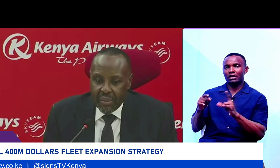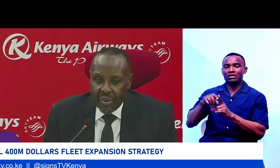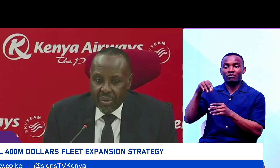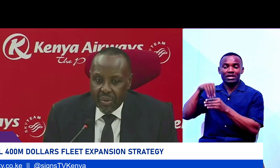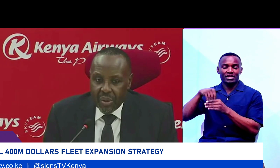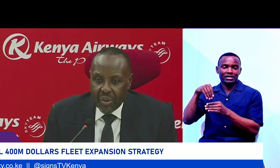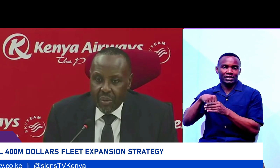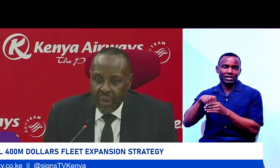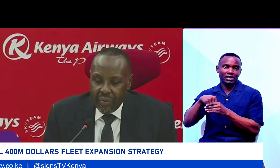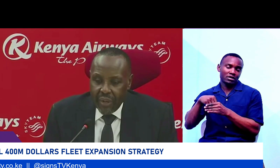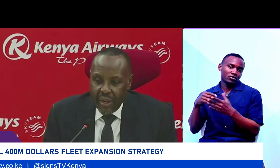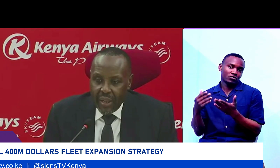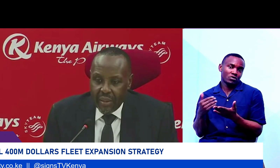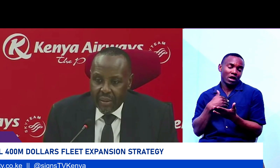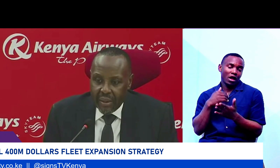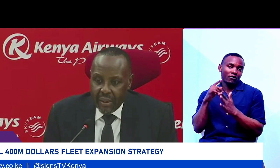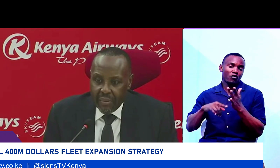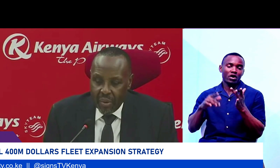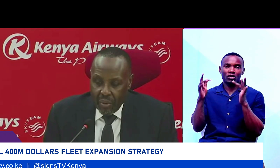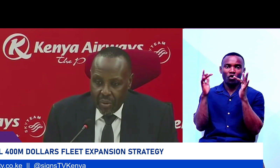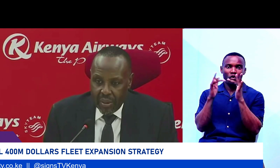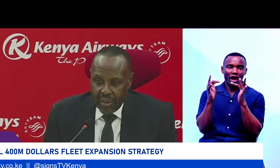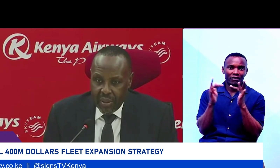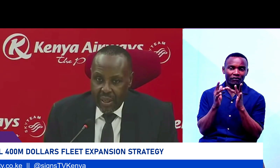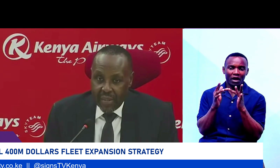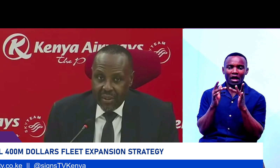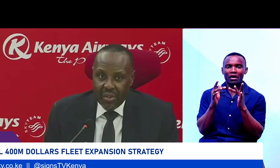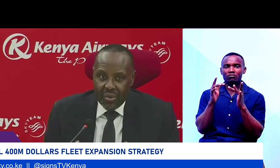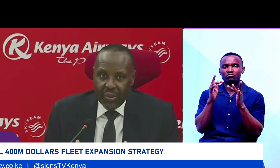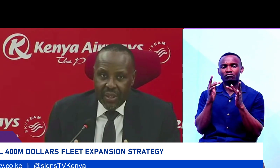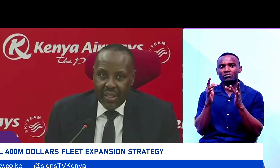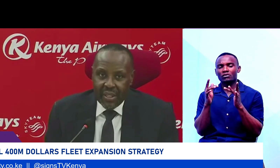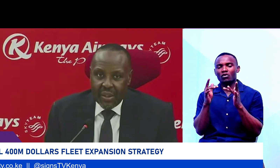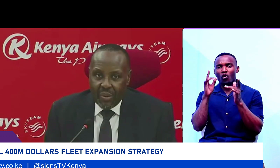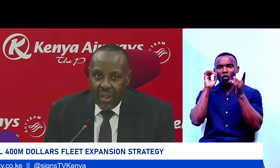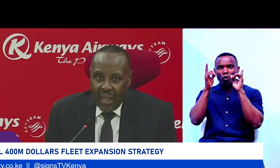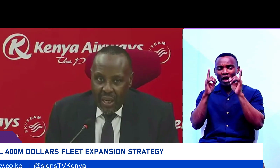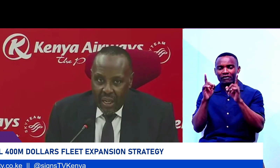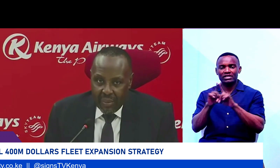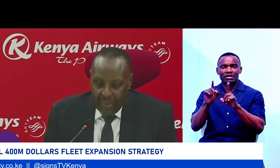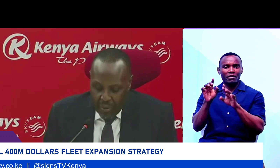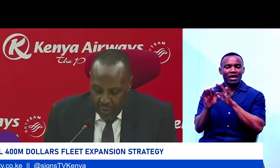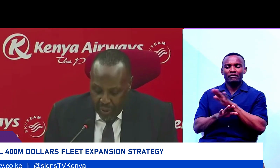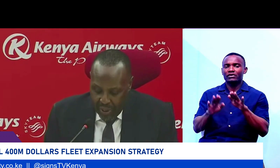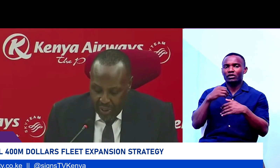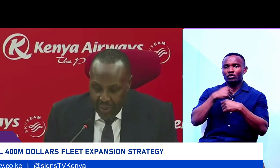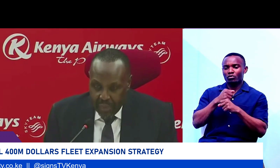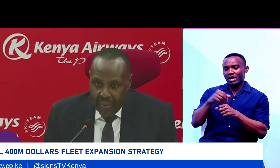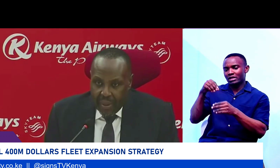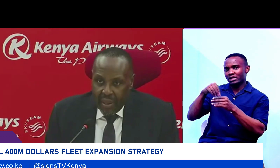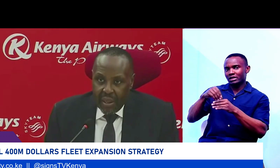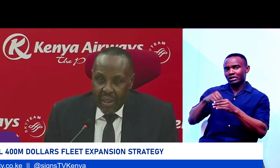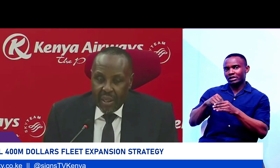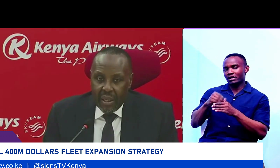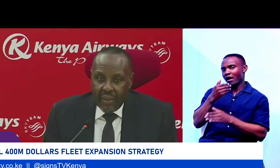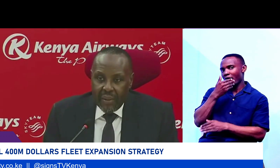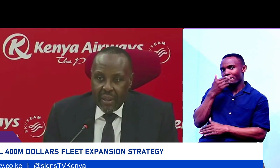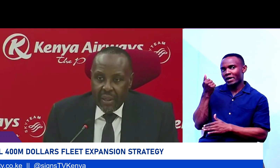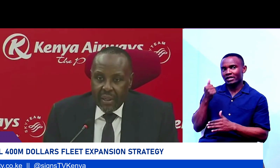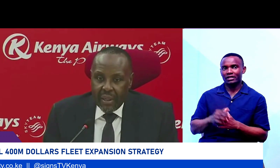to install Wi-Fi and all these nice things to make the interior look a little bit more modern. And then